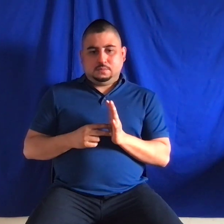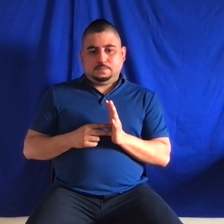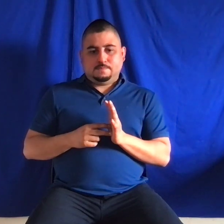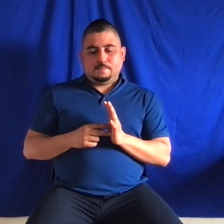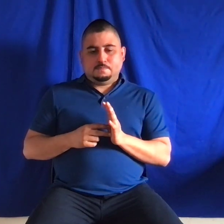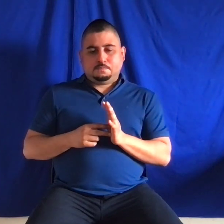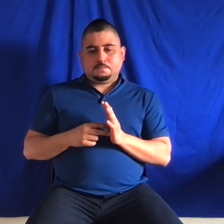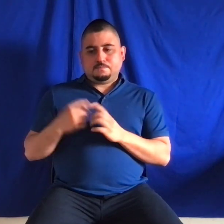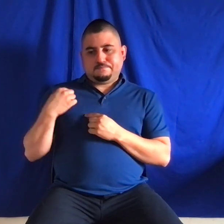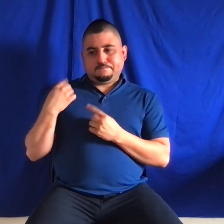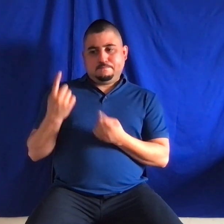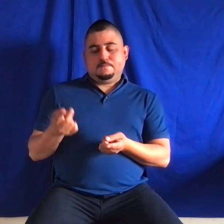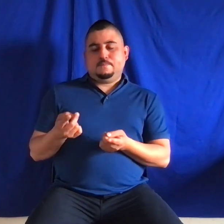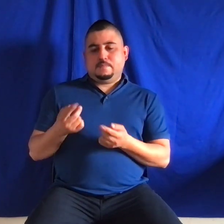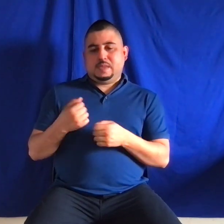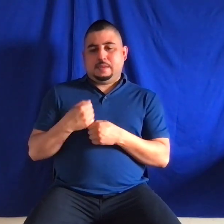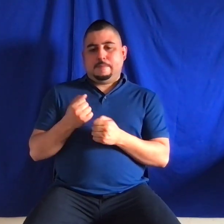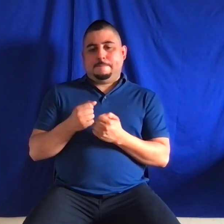he is made present in their